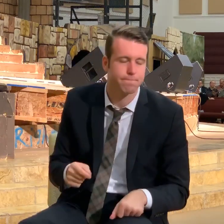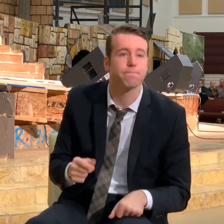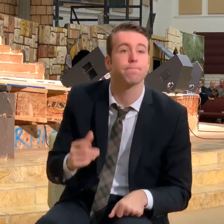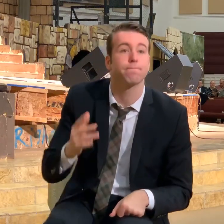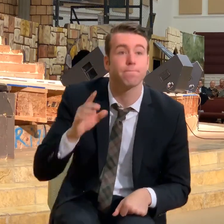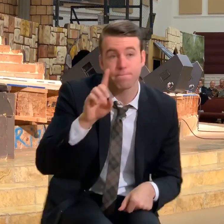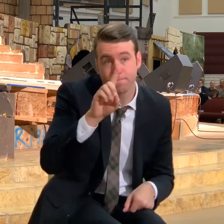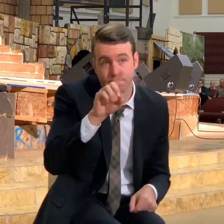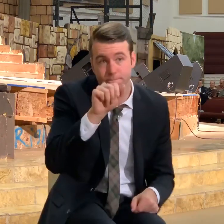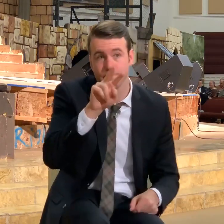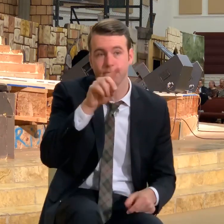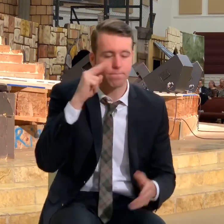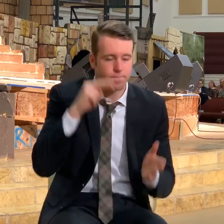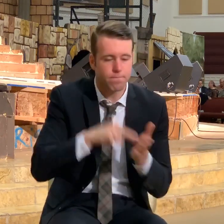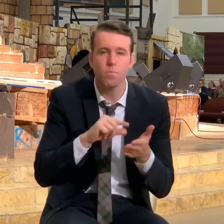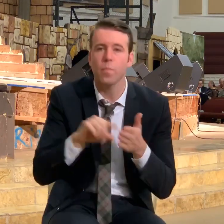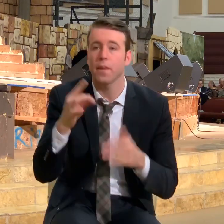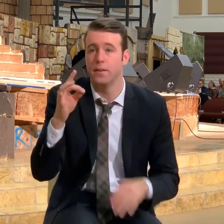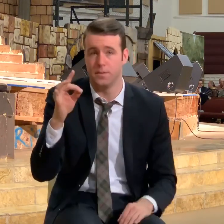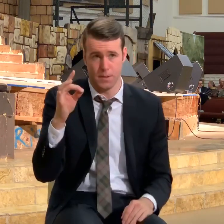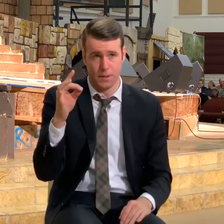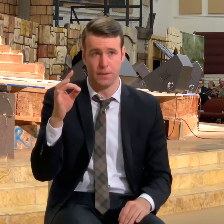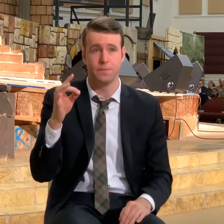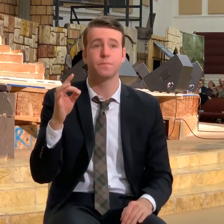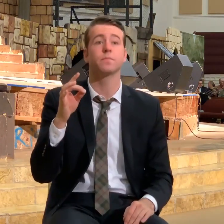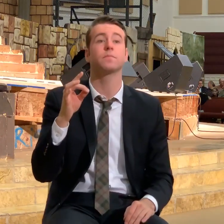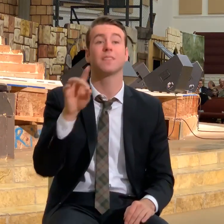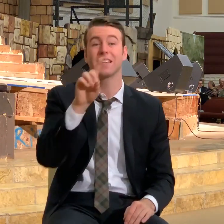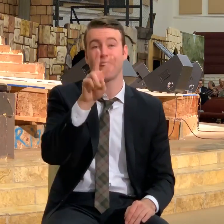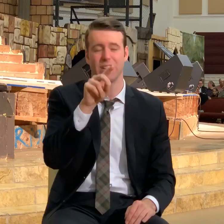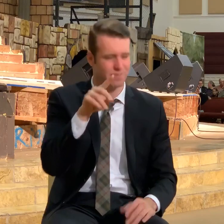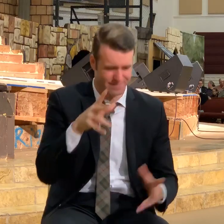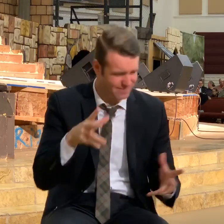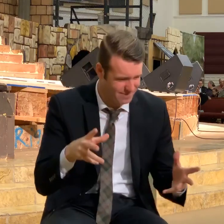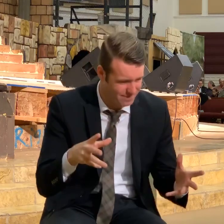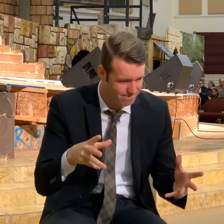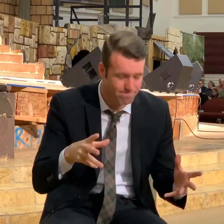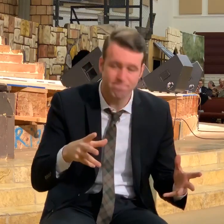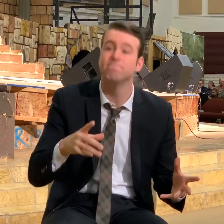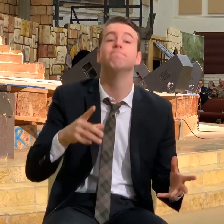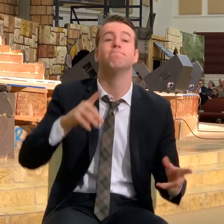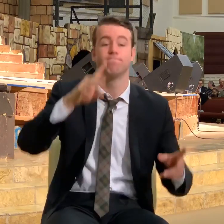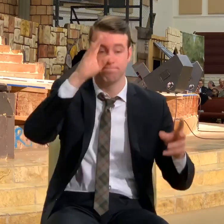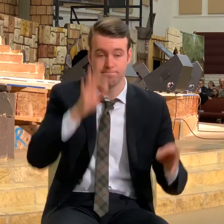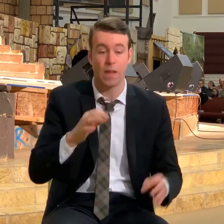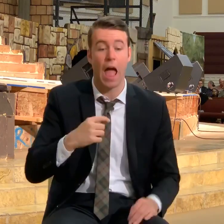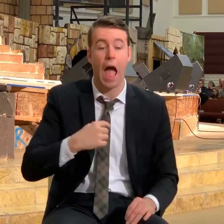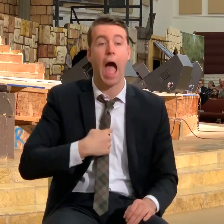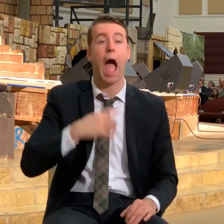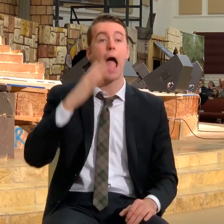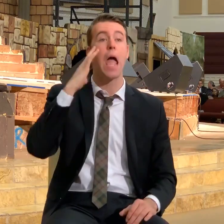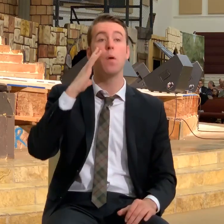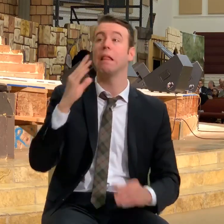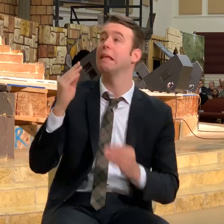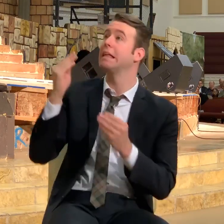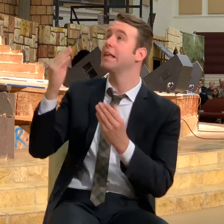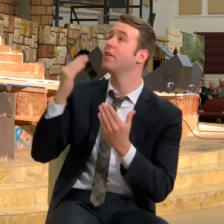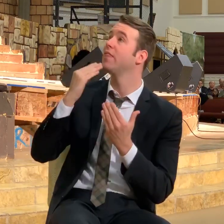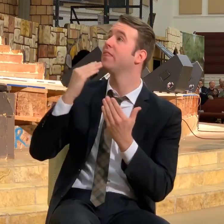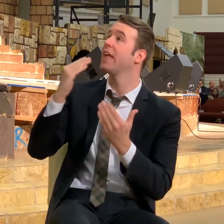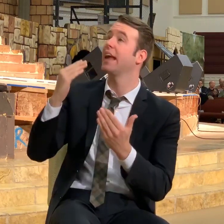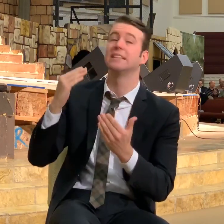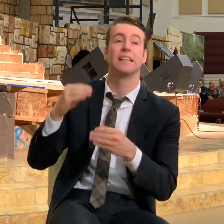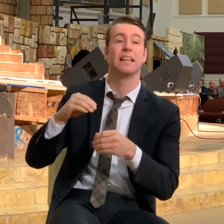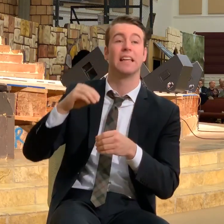Because David said in verse number 18, here was his answer. I will give thanks in the